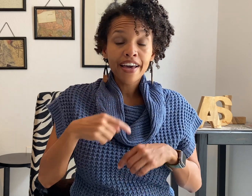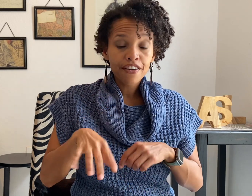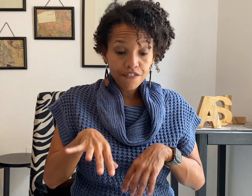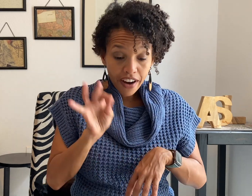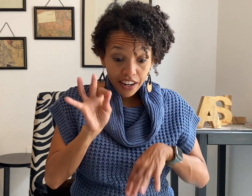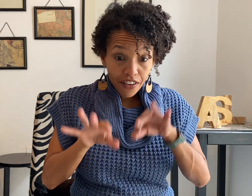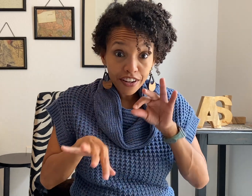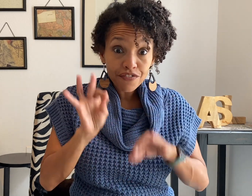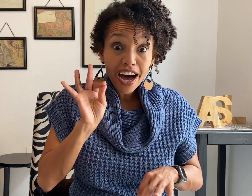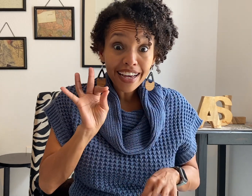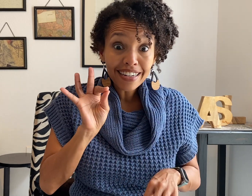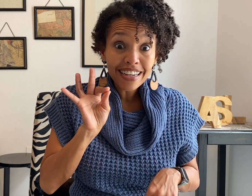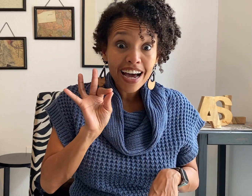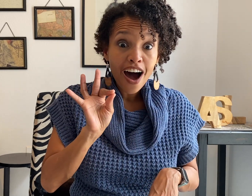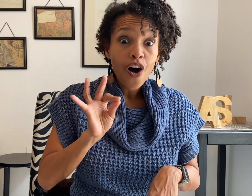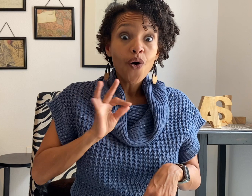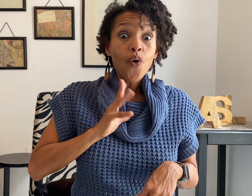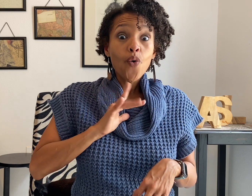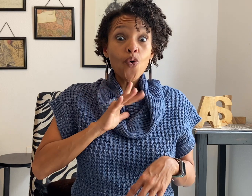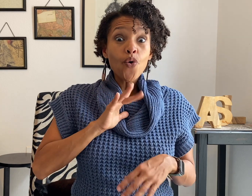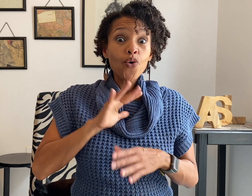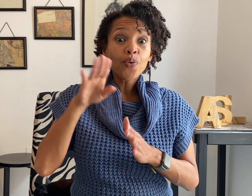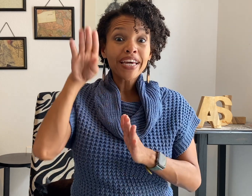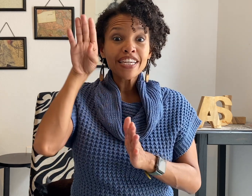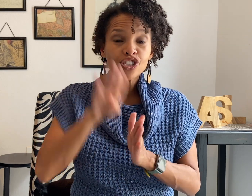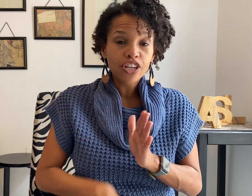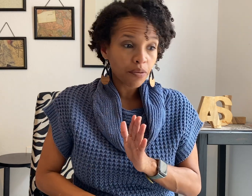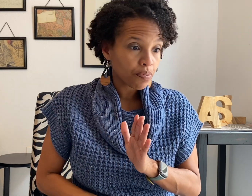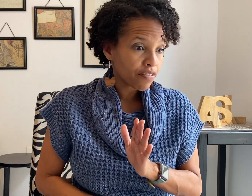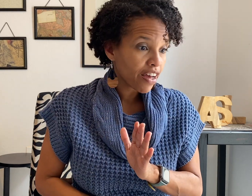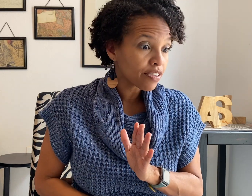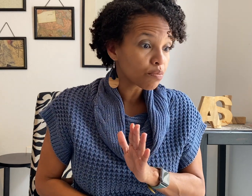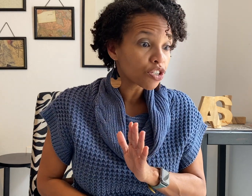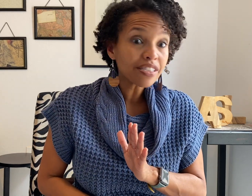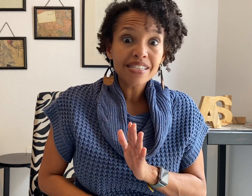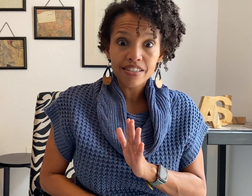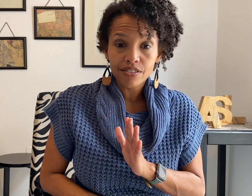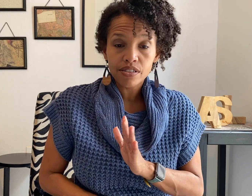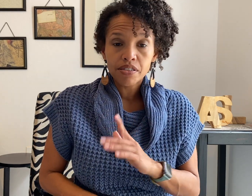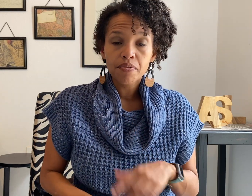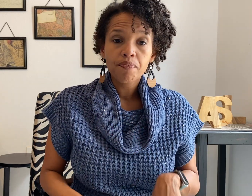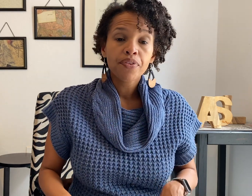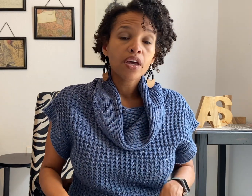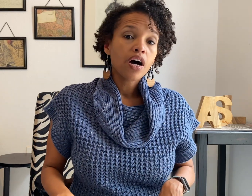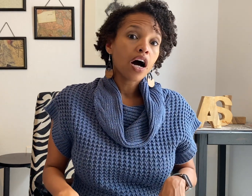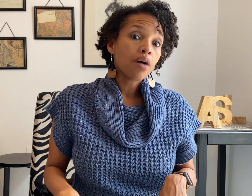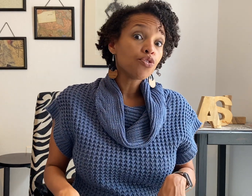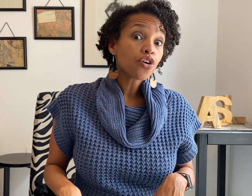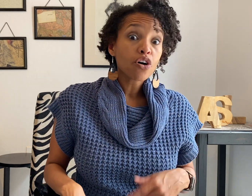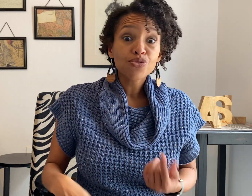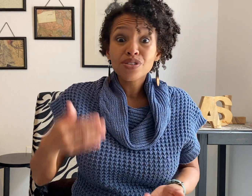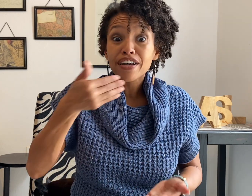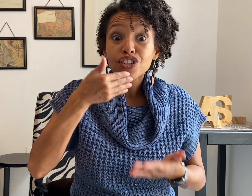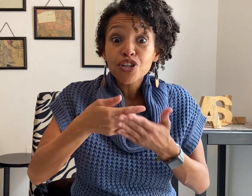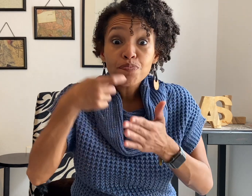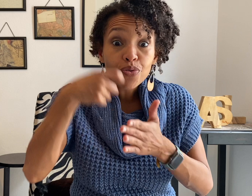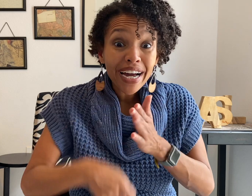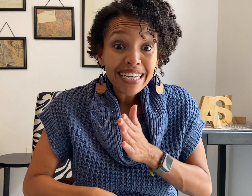I find. Ooh-wee cheap. Found some good deals. You could also sign good price instead